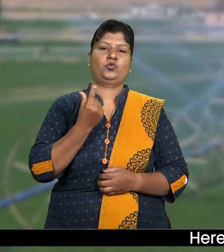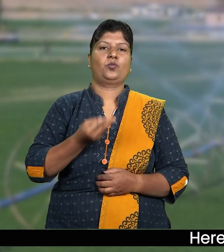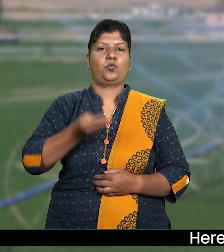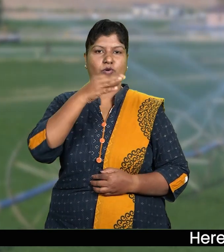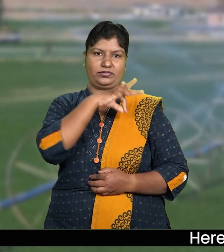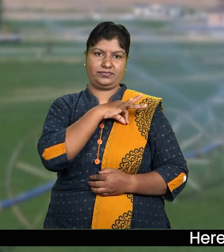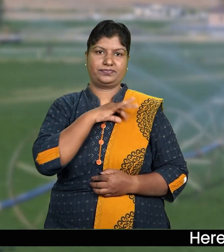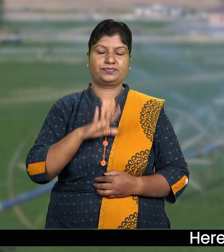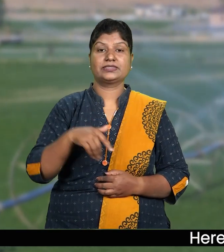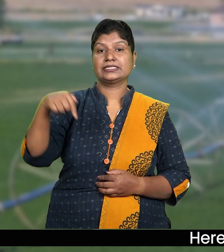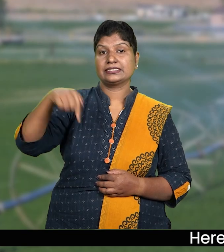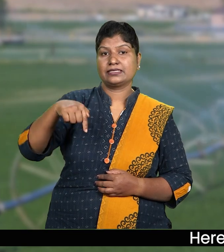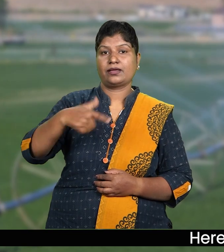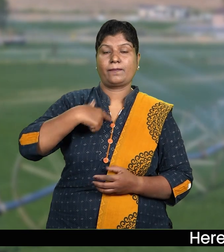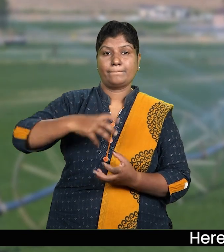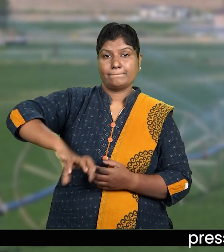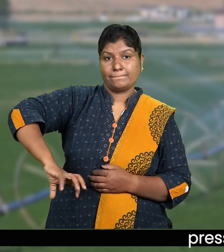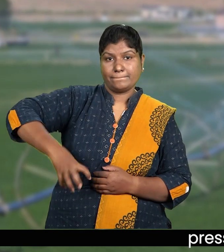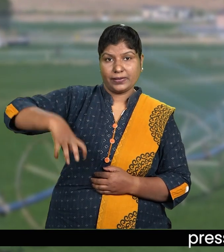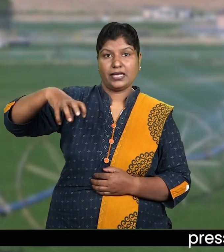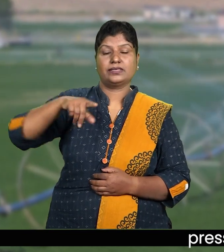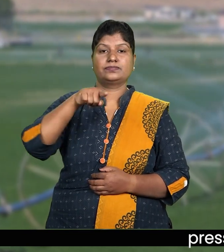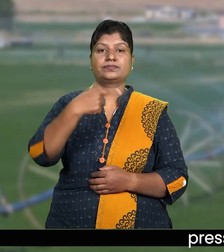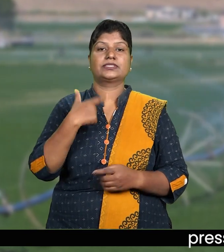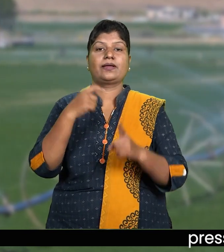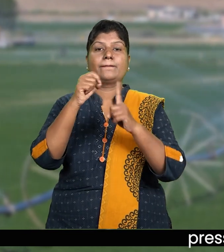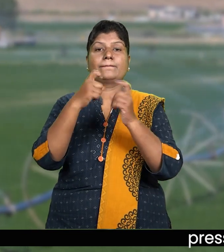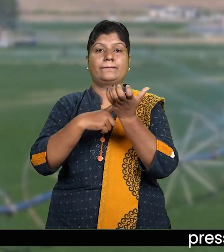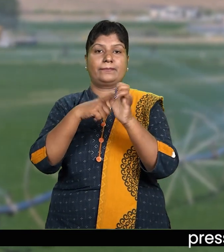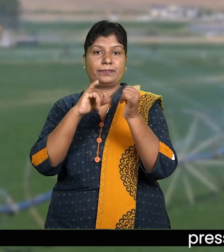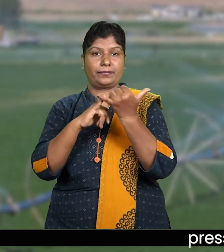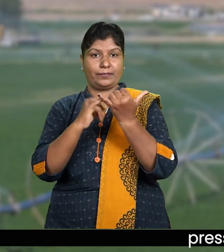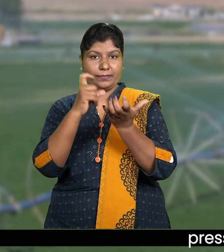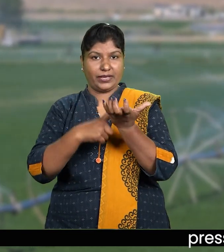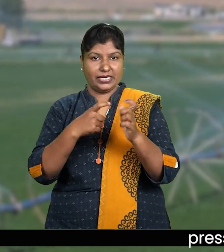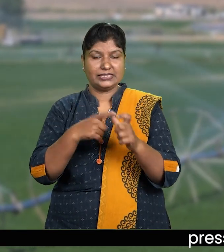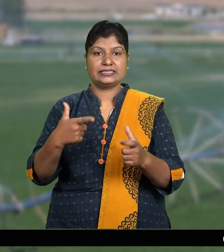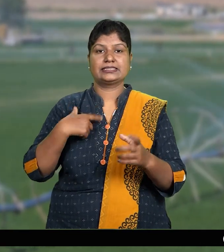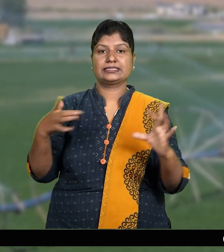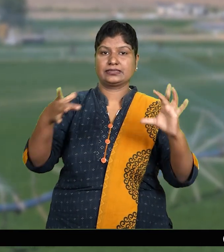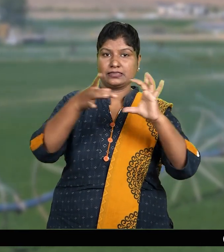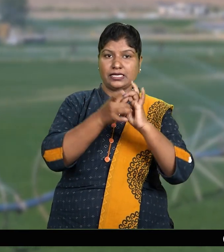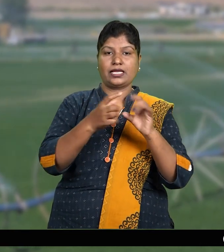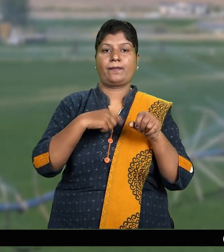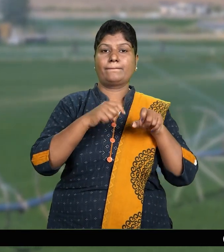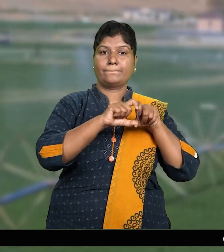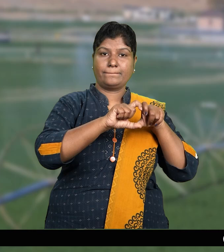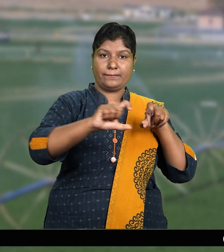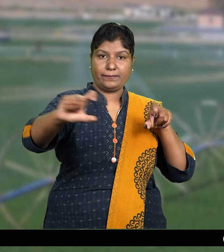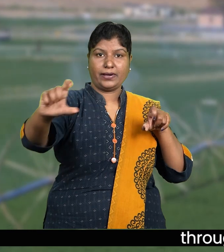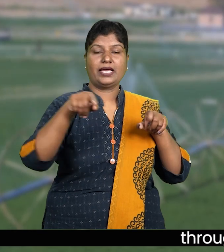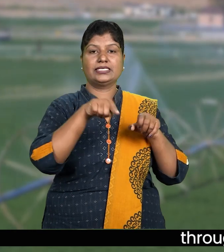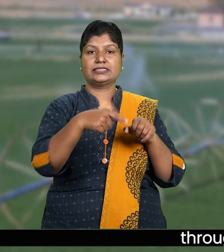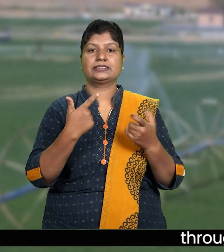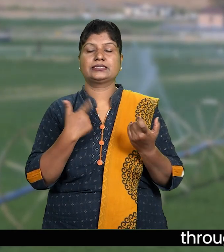Here, a pump which generates pressure is connected to pipes and water is